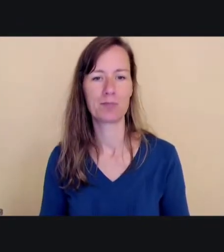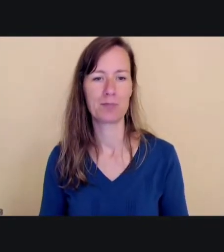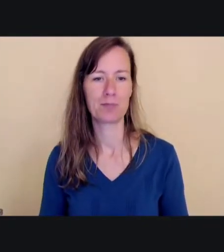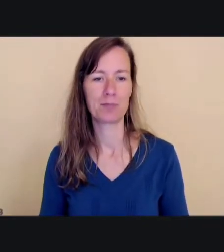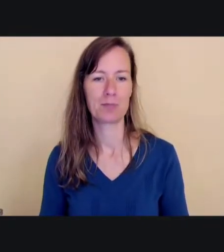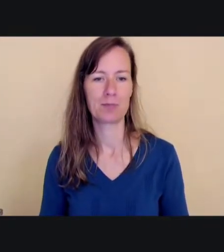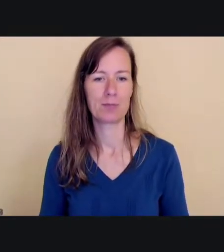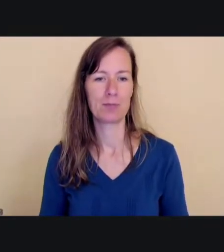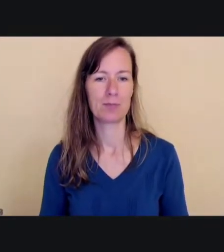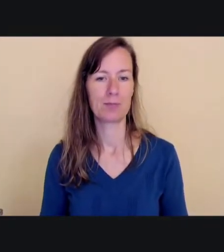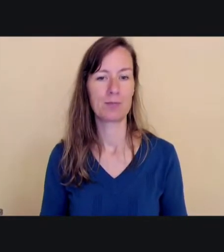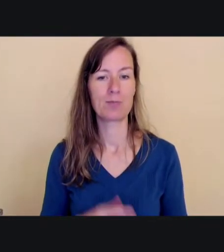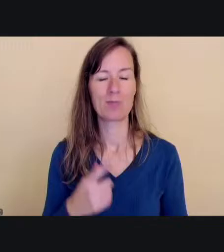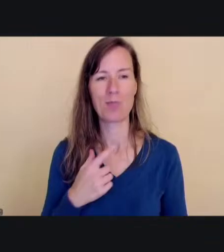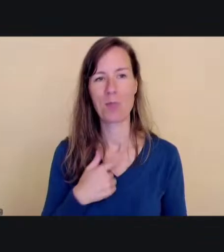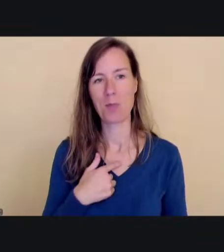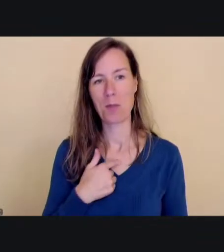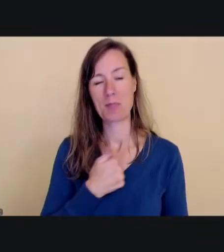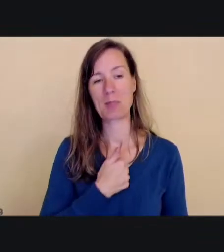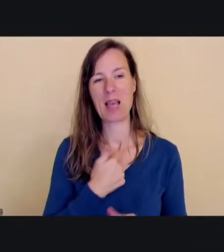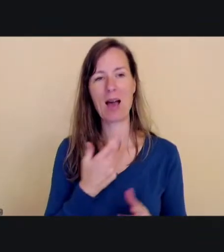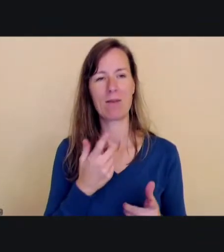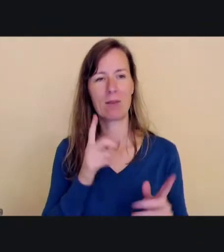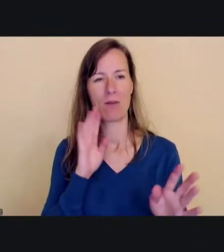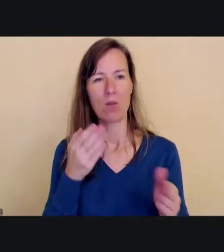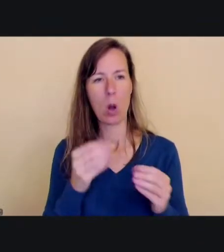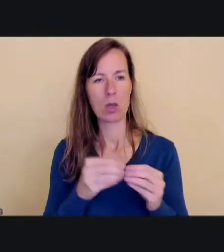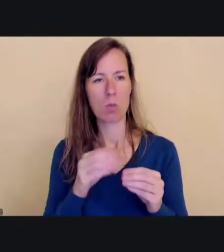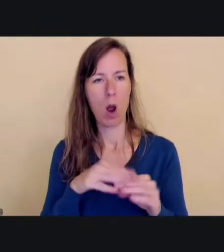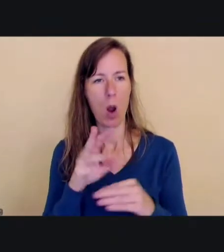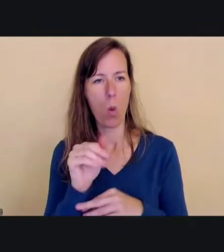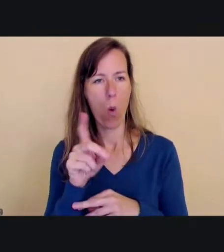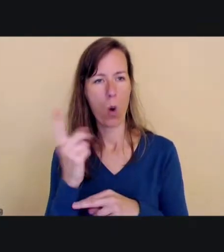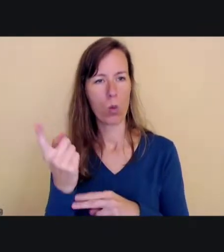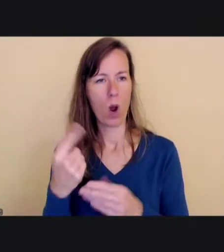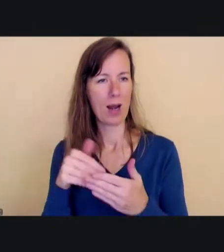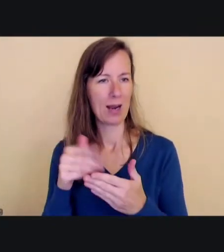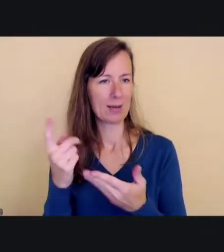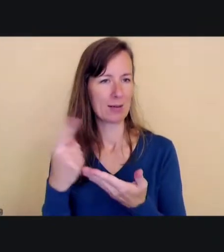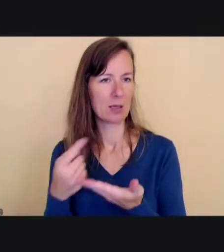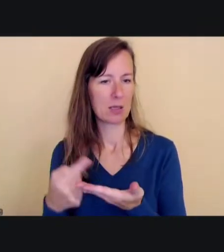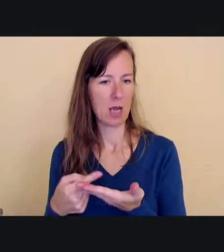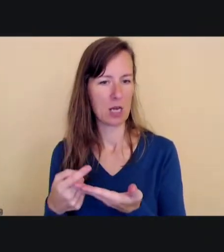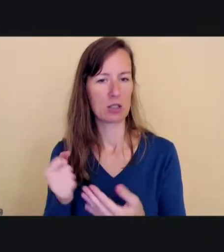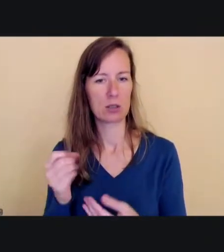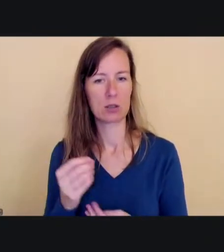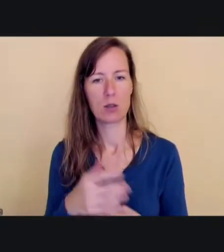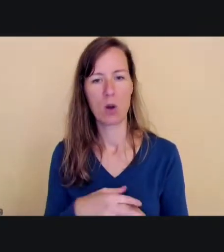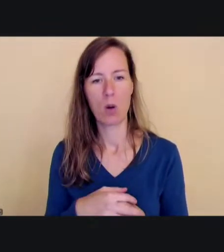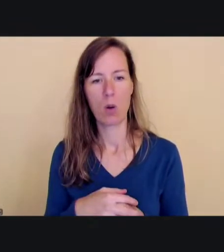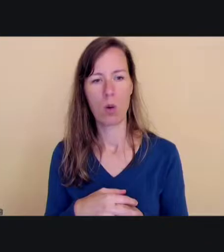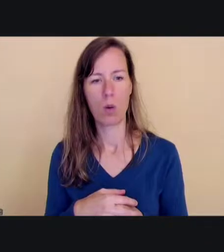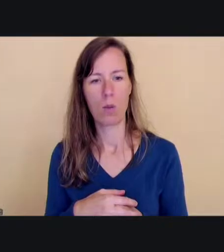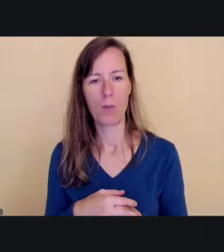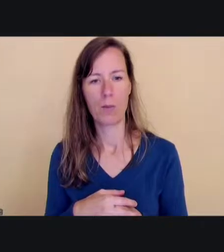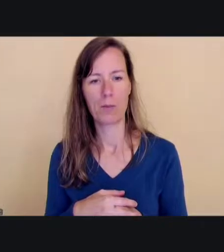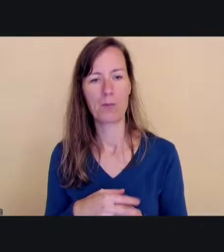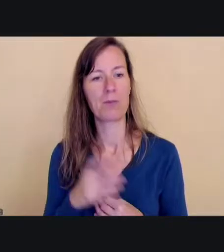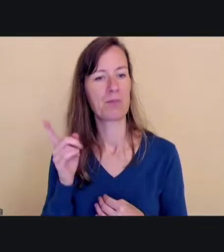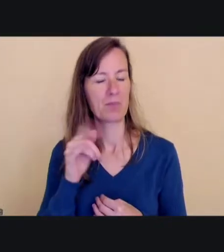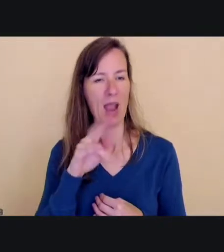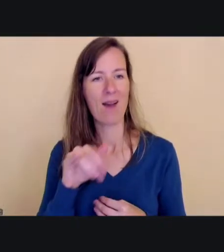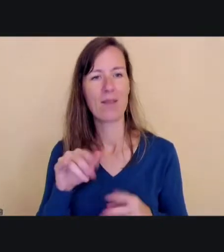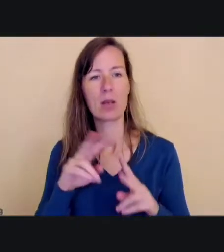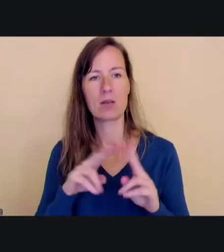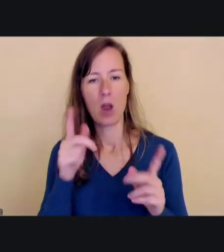Ward 1. Delegate Ivy was very much interested. I was actually with him earlier today at Delegate Fennell's event,